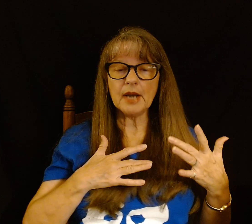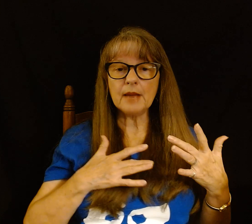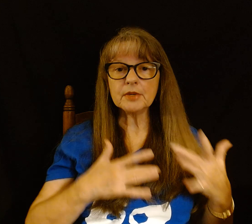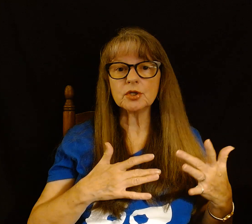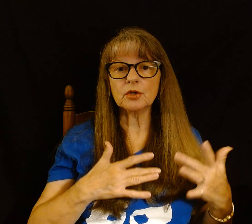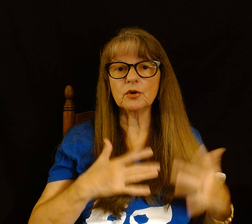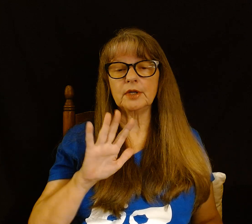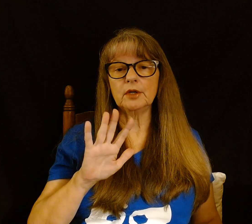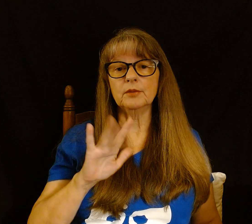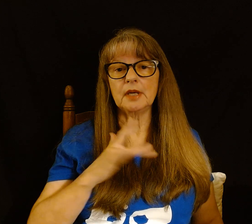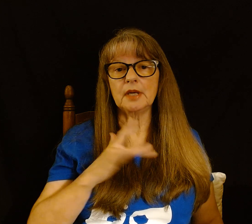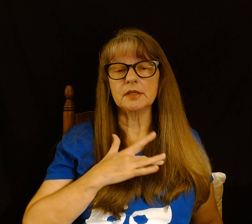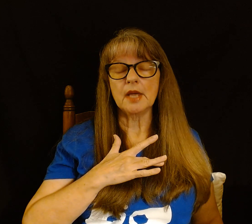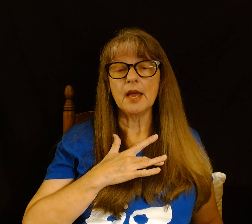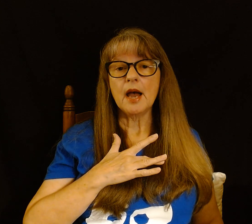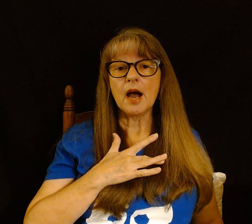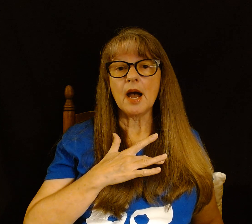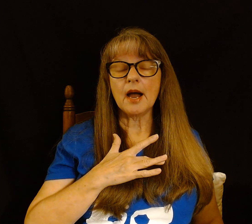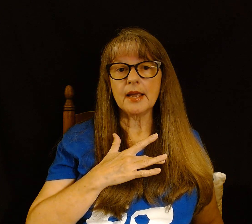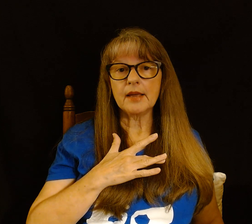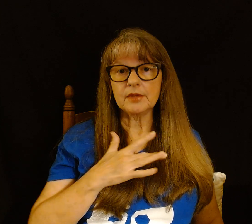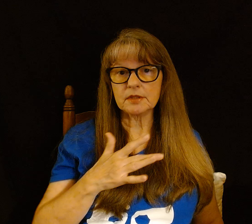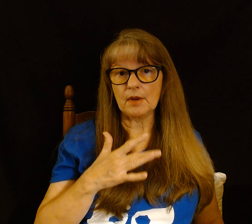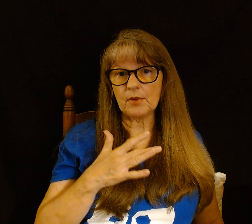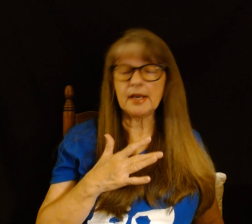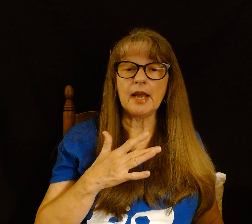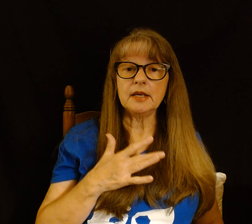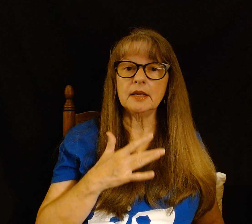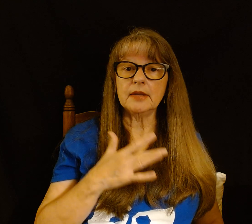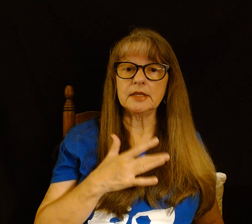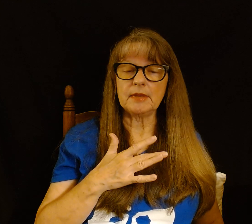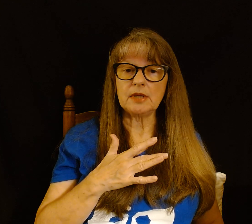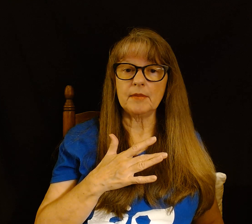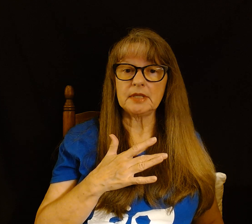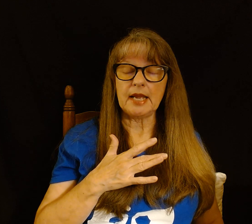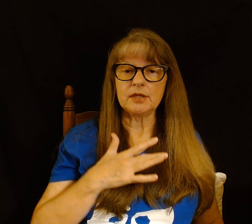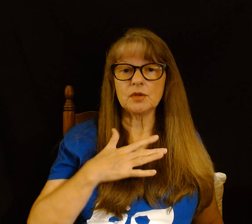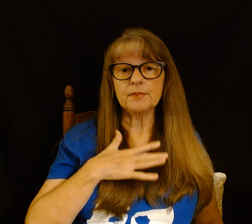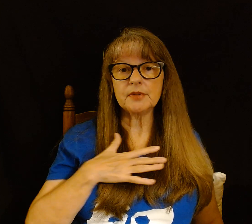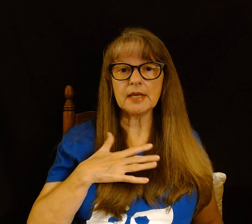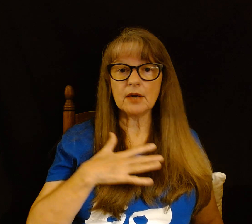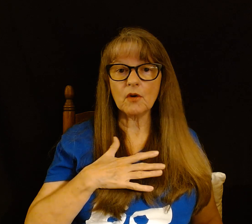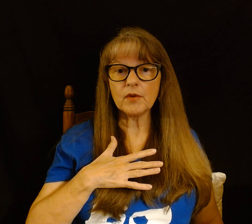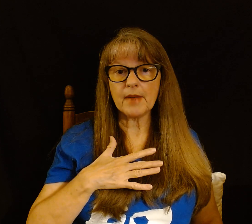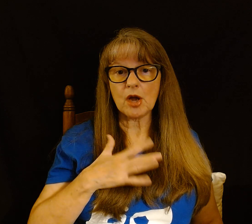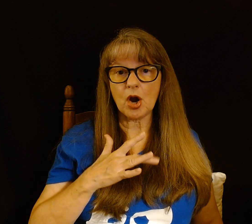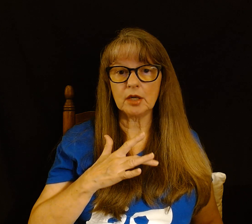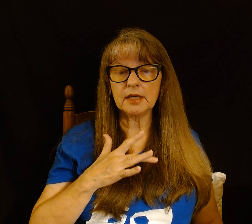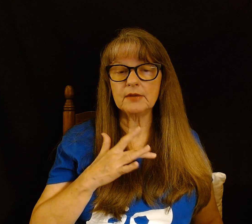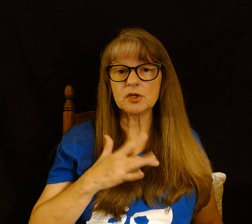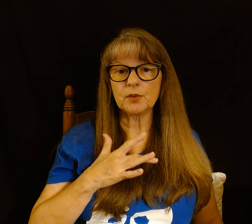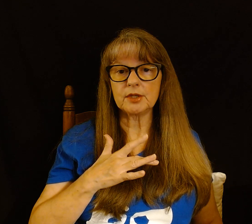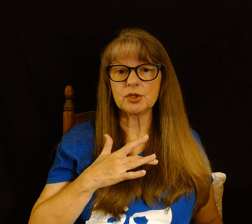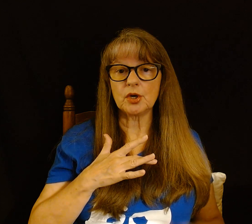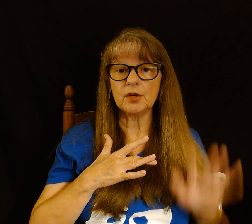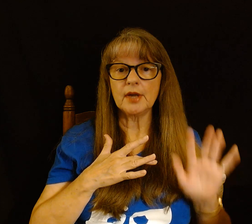going to start over here because I'm right-handed and that's my dominant hand. So I put that kind of over my heart, and this is where I start. And